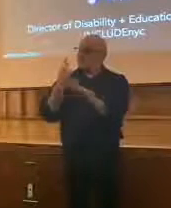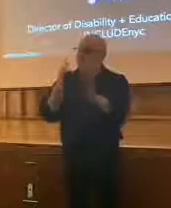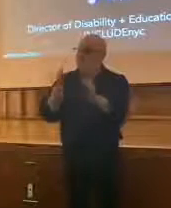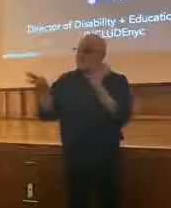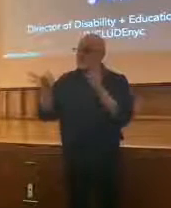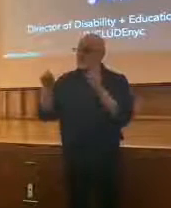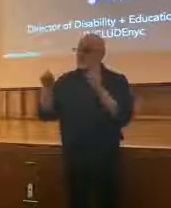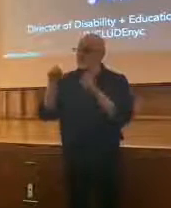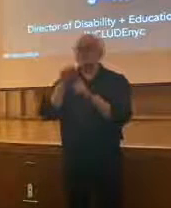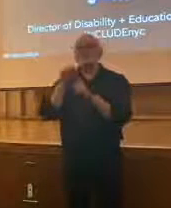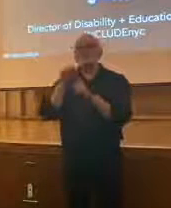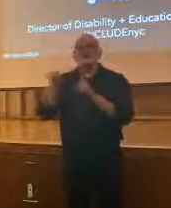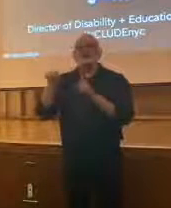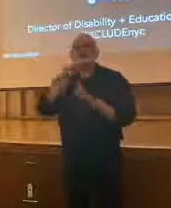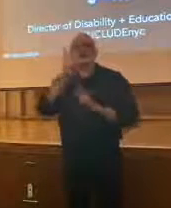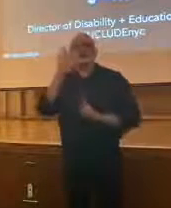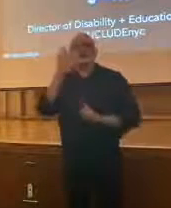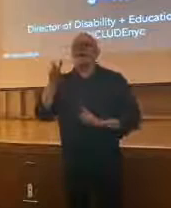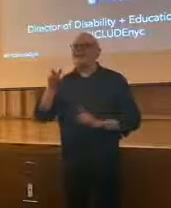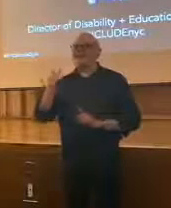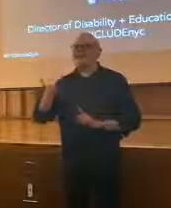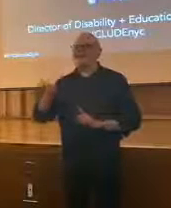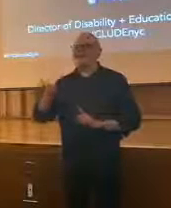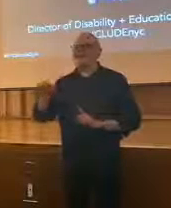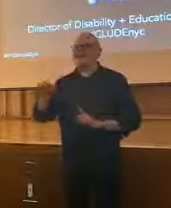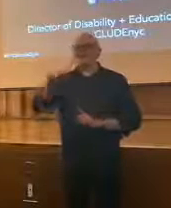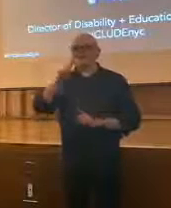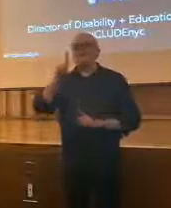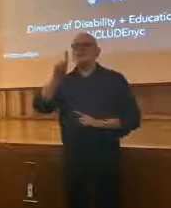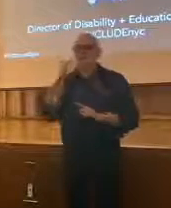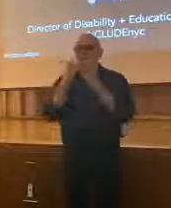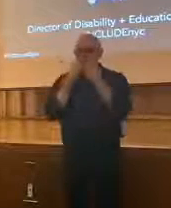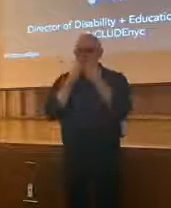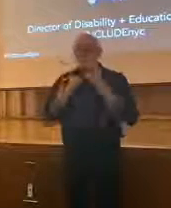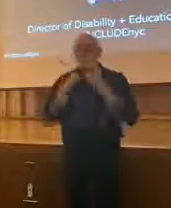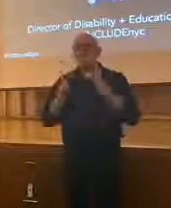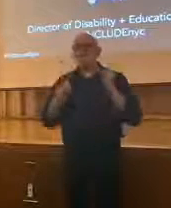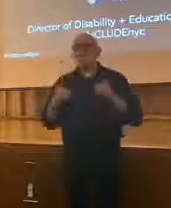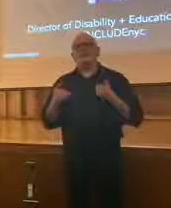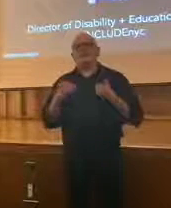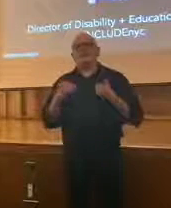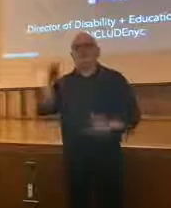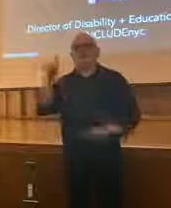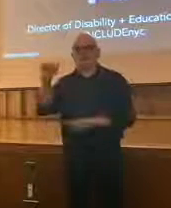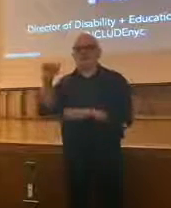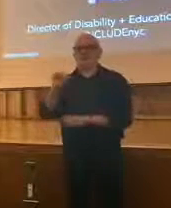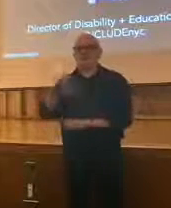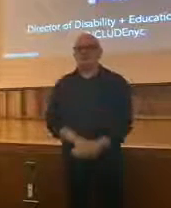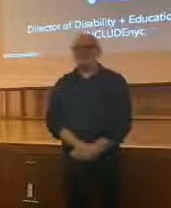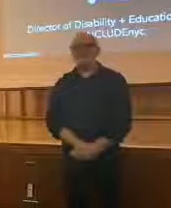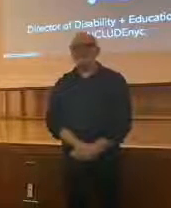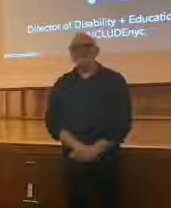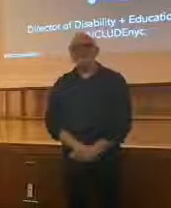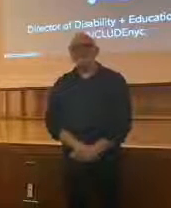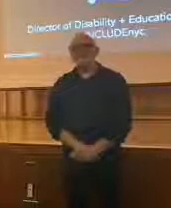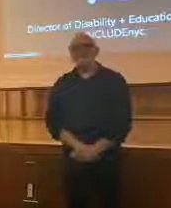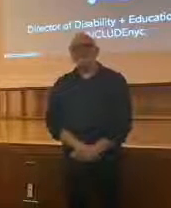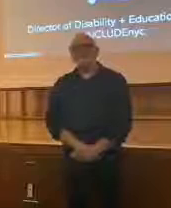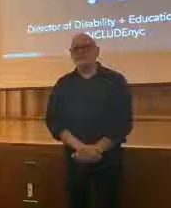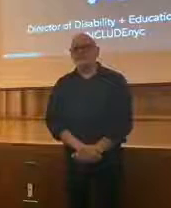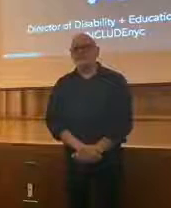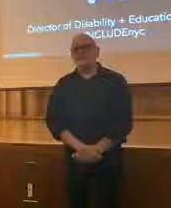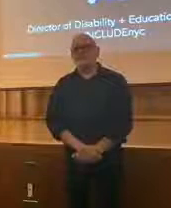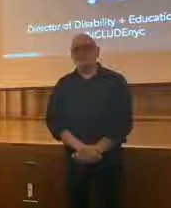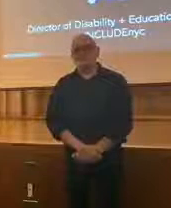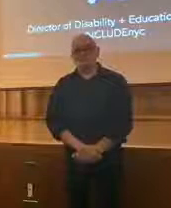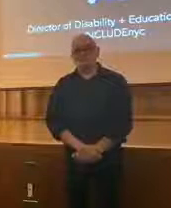sentences in plain languages says you care. Giving people actionable information instead of telling them what not to do says